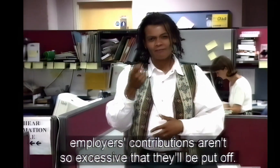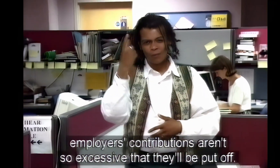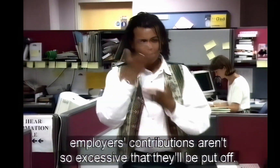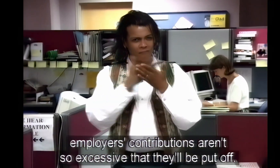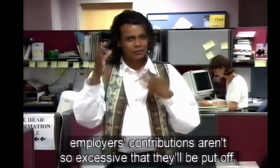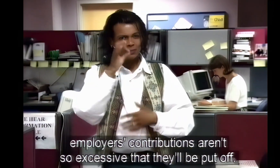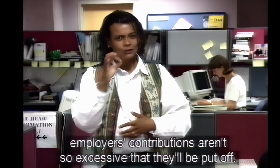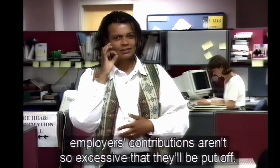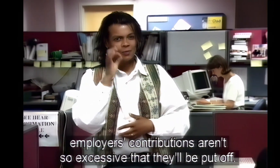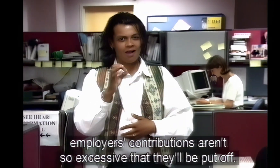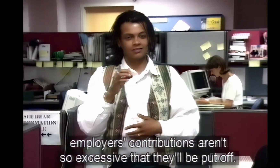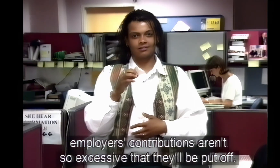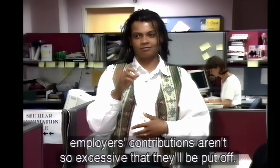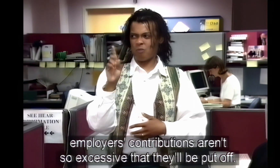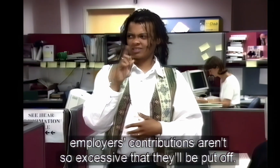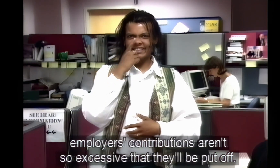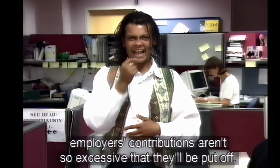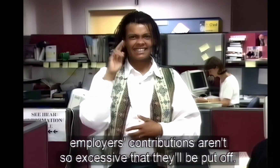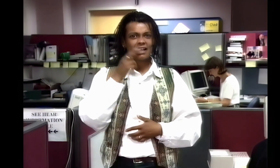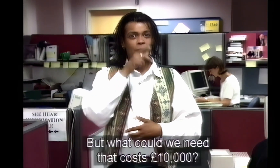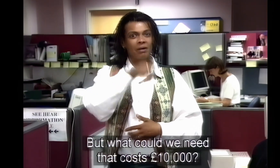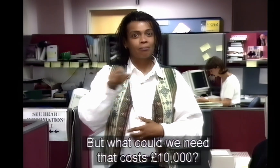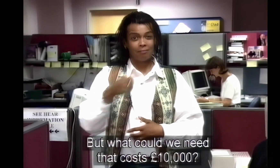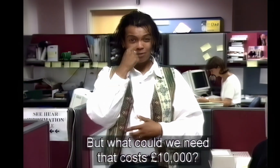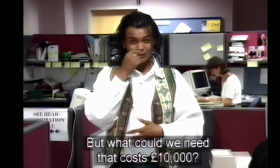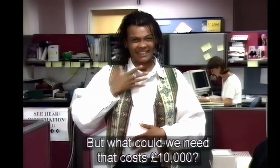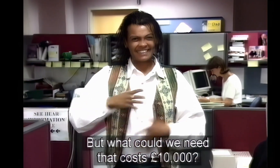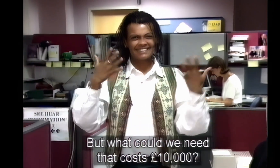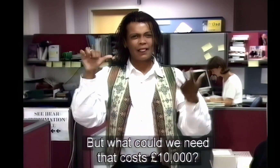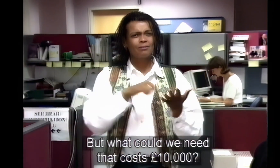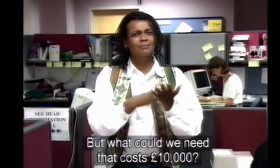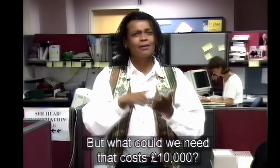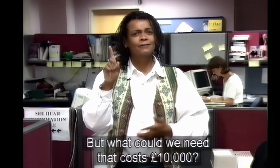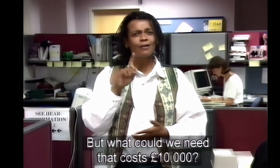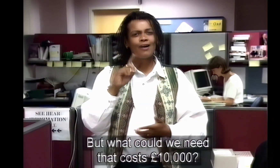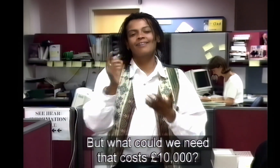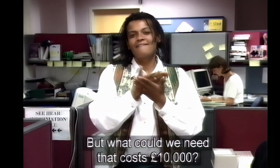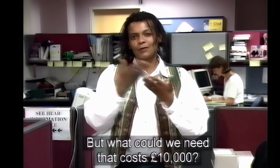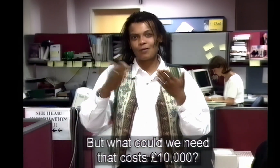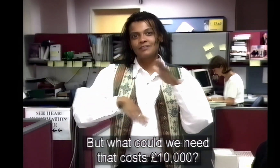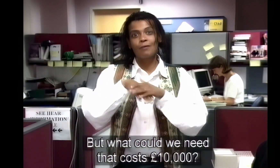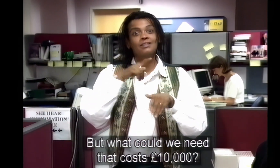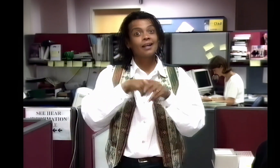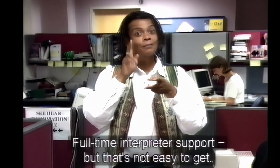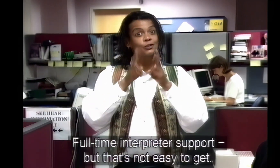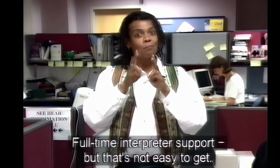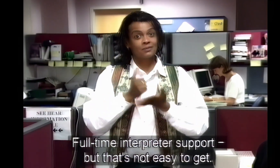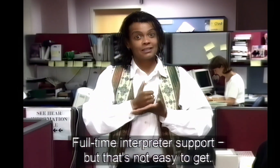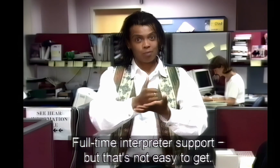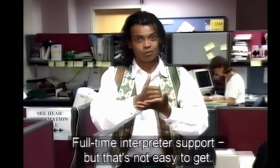But there's still one big question. What could deaf people possibly need that costs £10,000? The answer, of course, is for